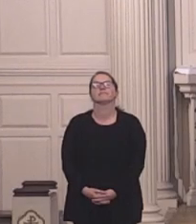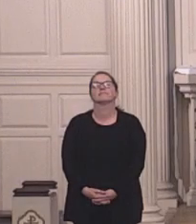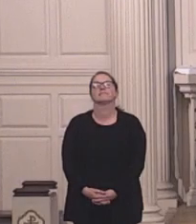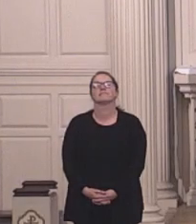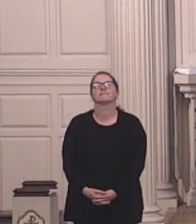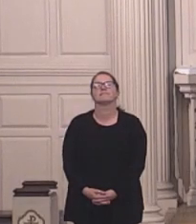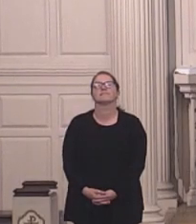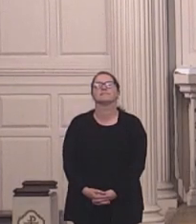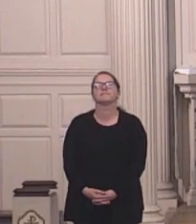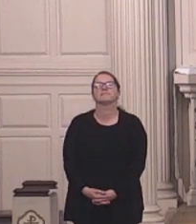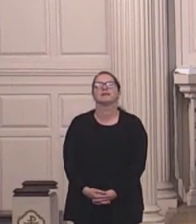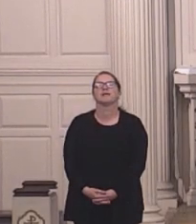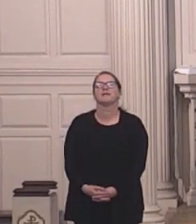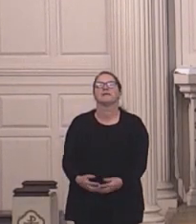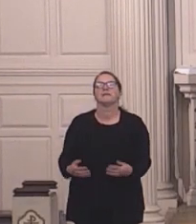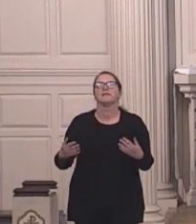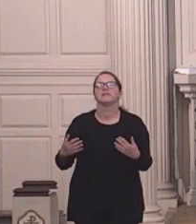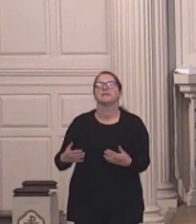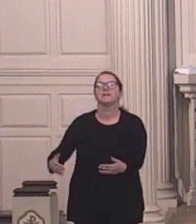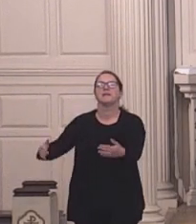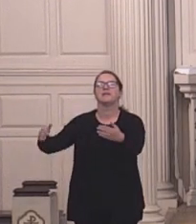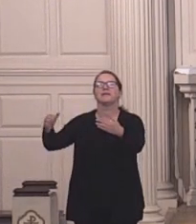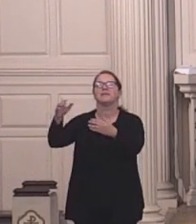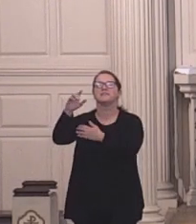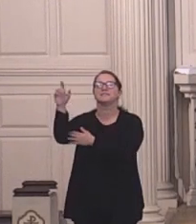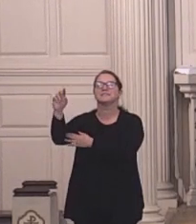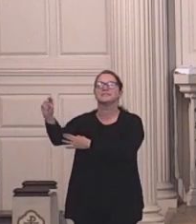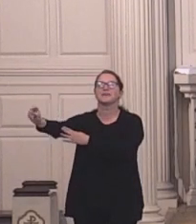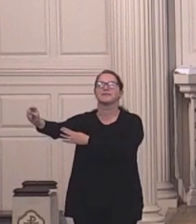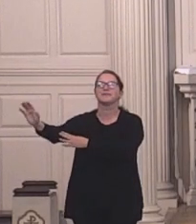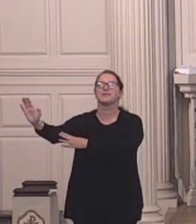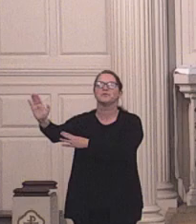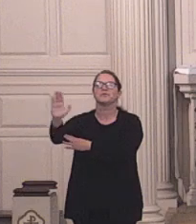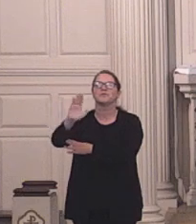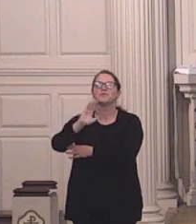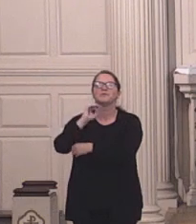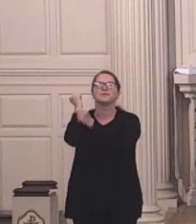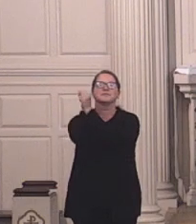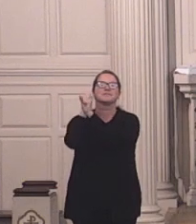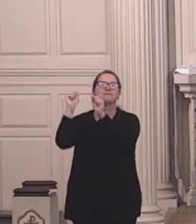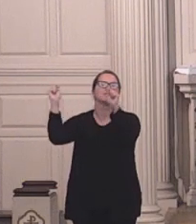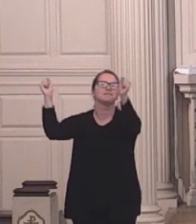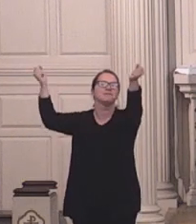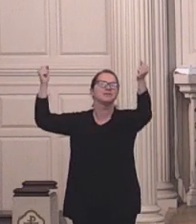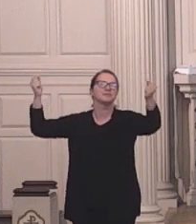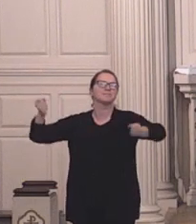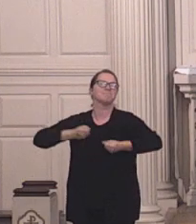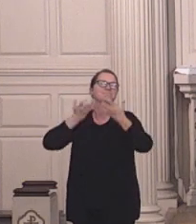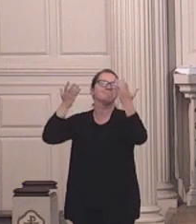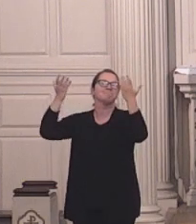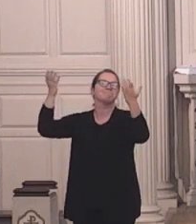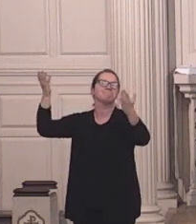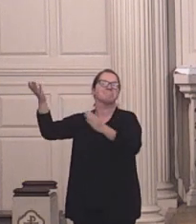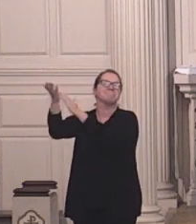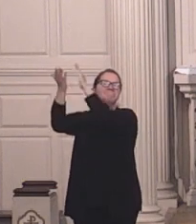Loud, O Zion, your salvation, loud with hymns of